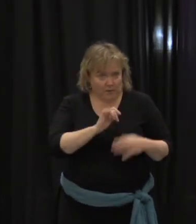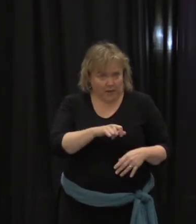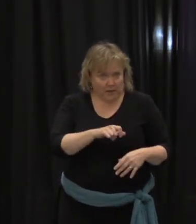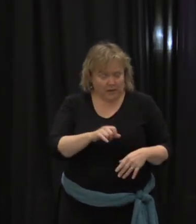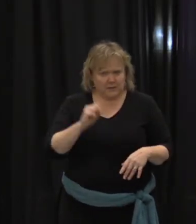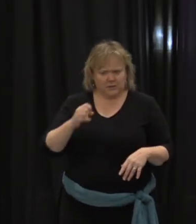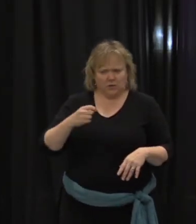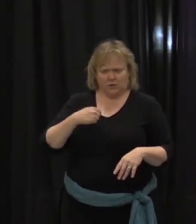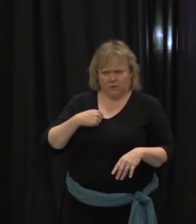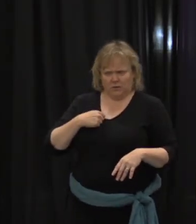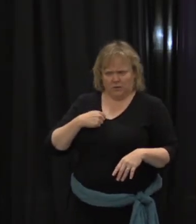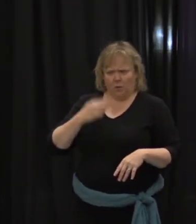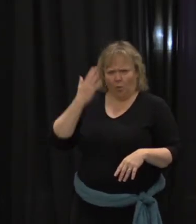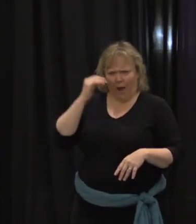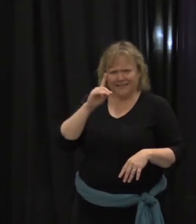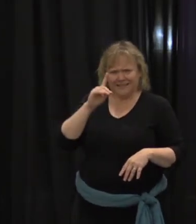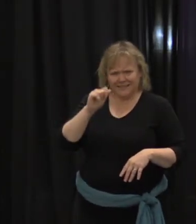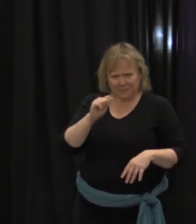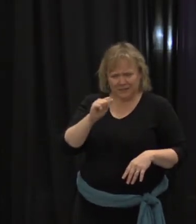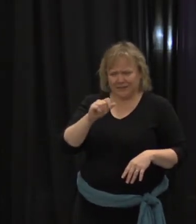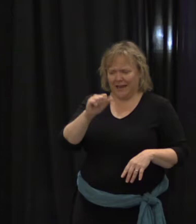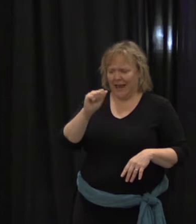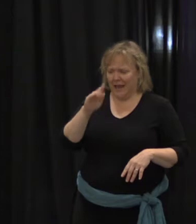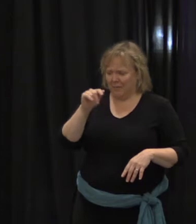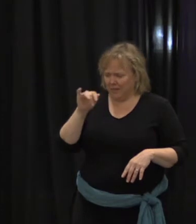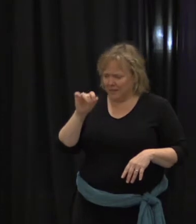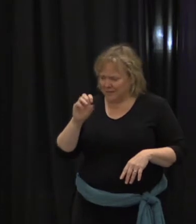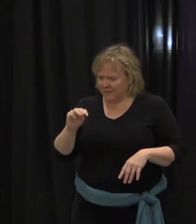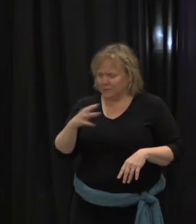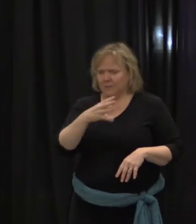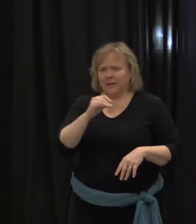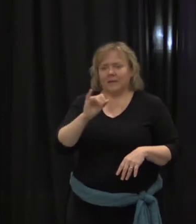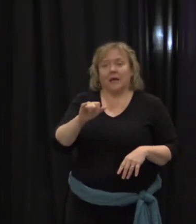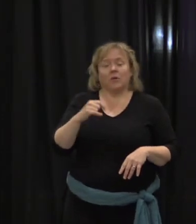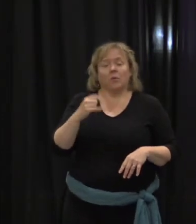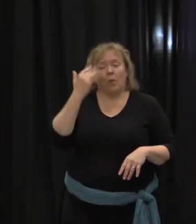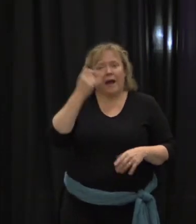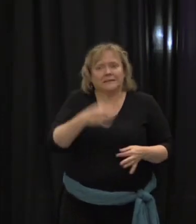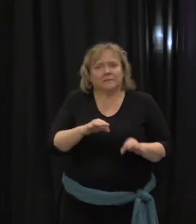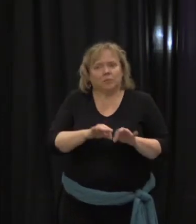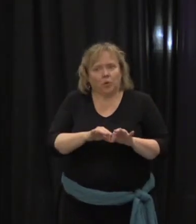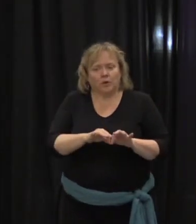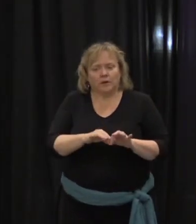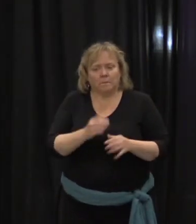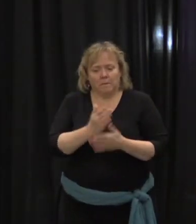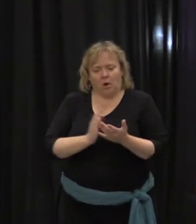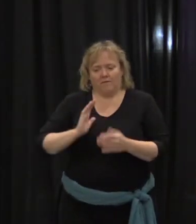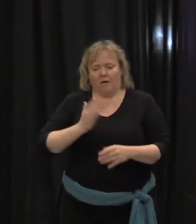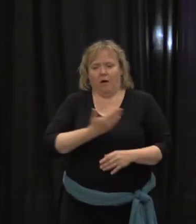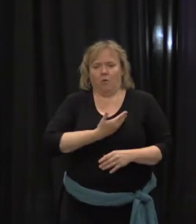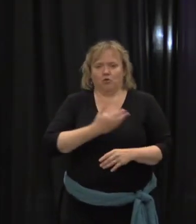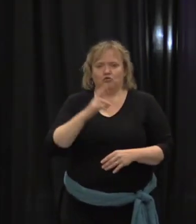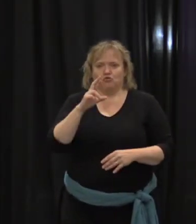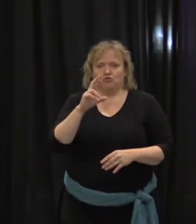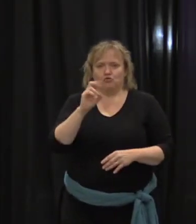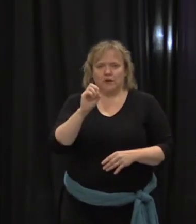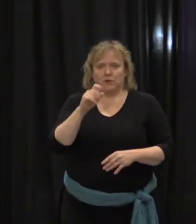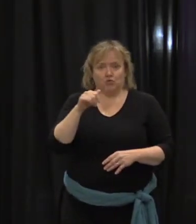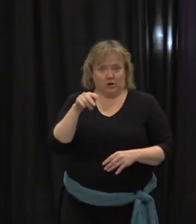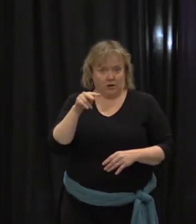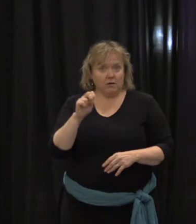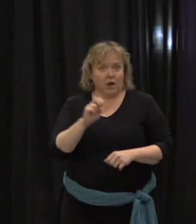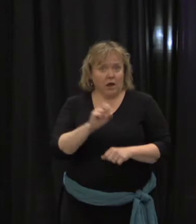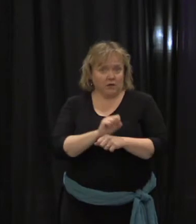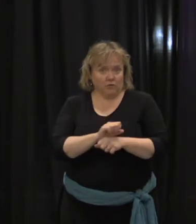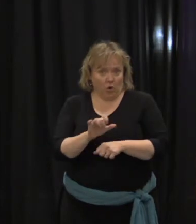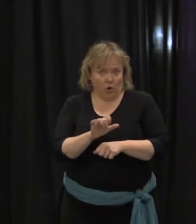able supremacy were so important to understand when we do reproductive justice work. And it's beyond just